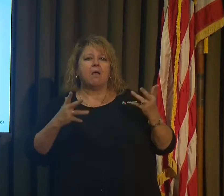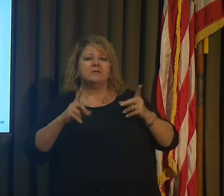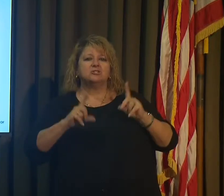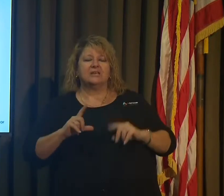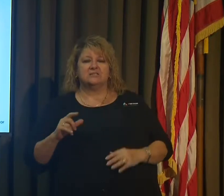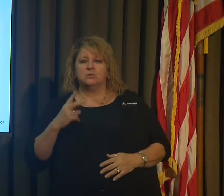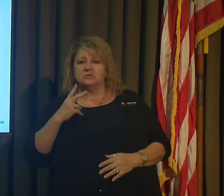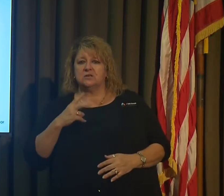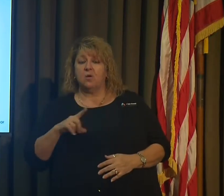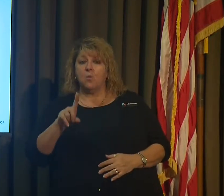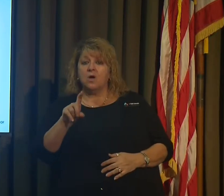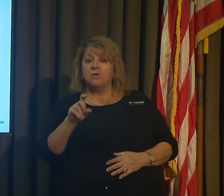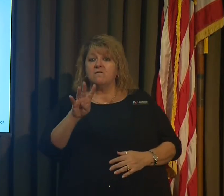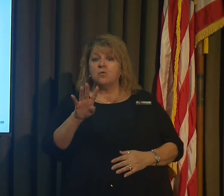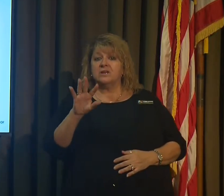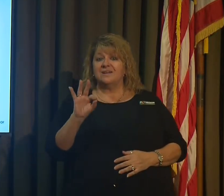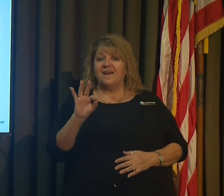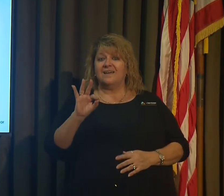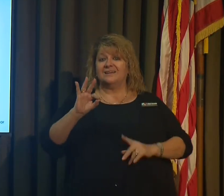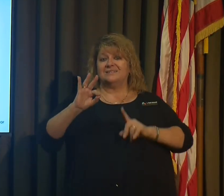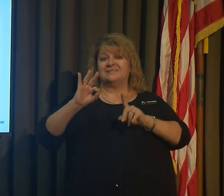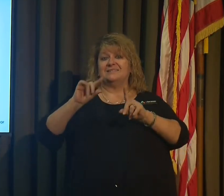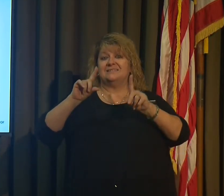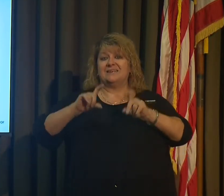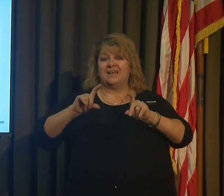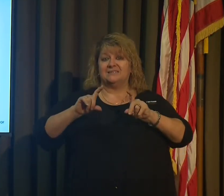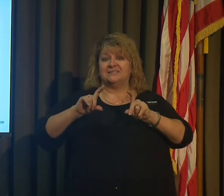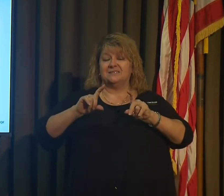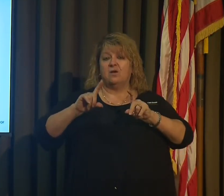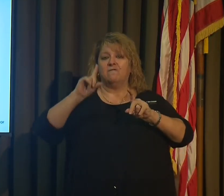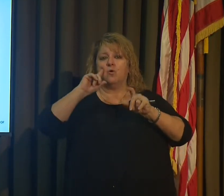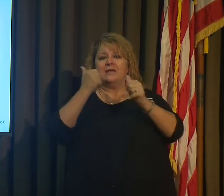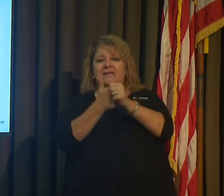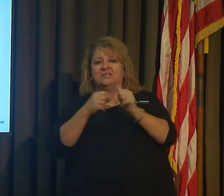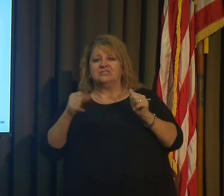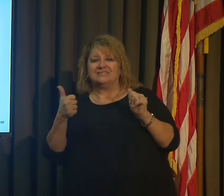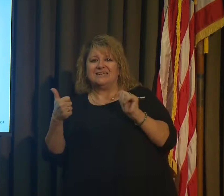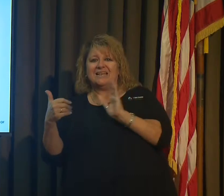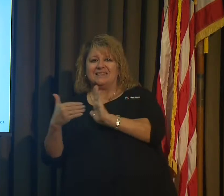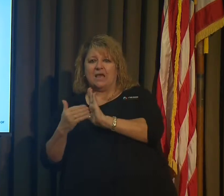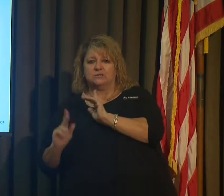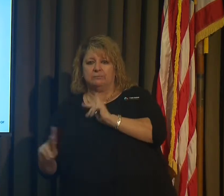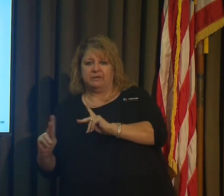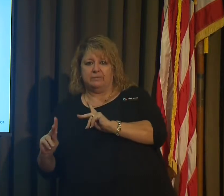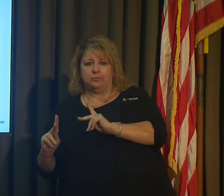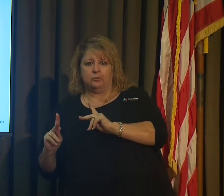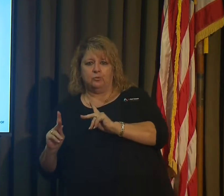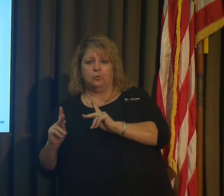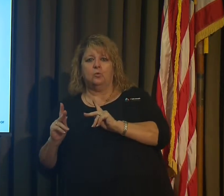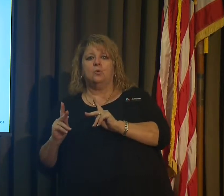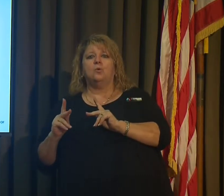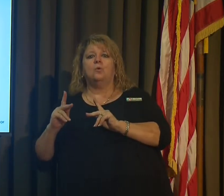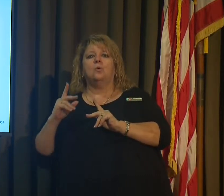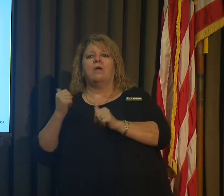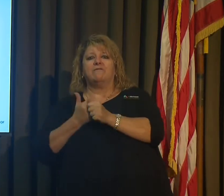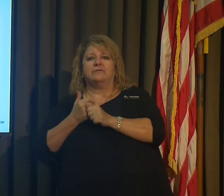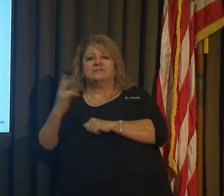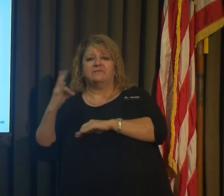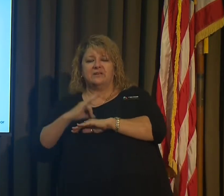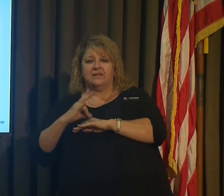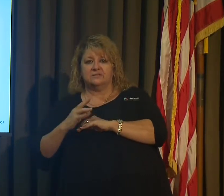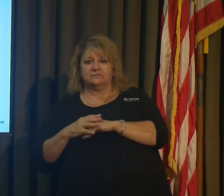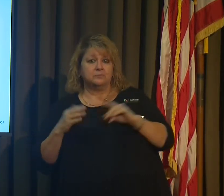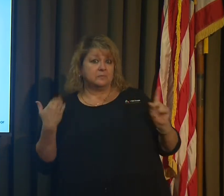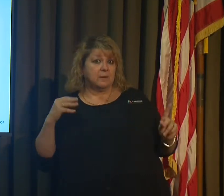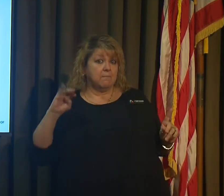are ranking at 149 tests per 10,000 residents over a 7-day period. In March, as the